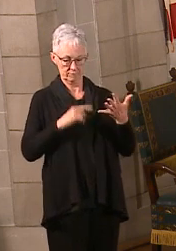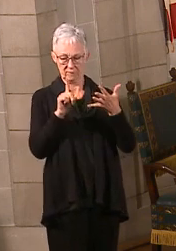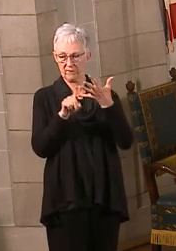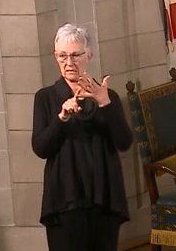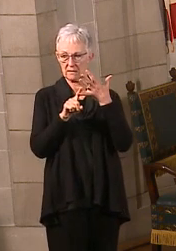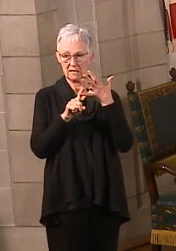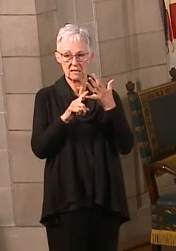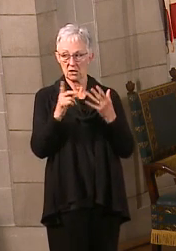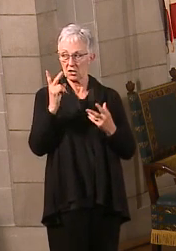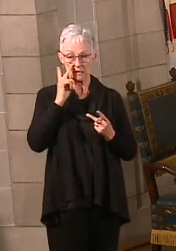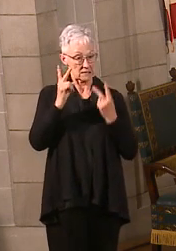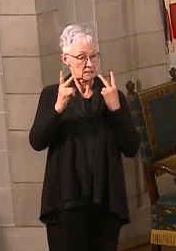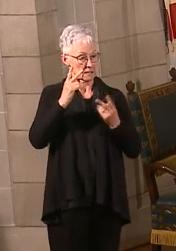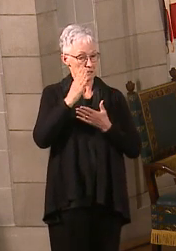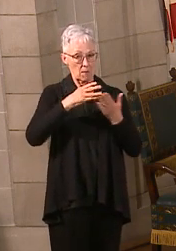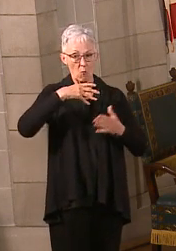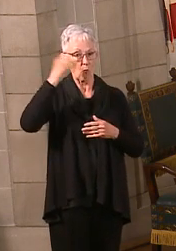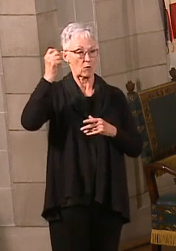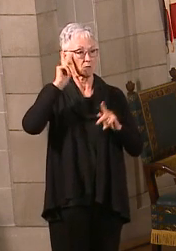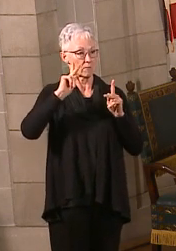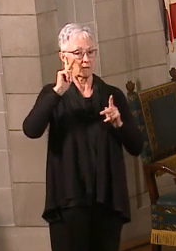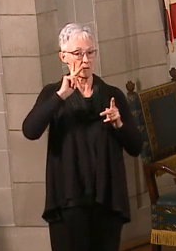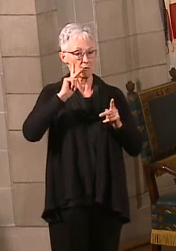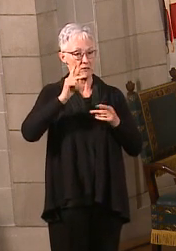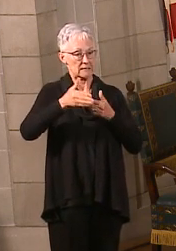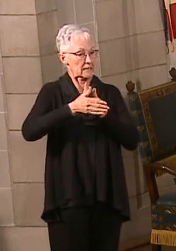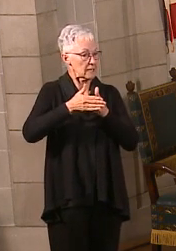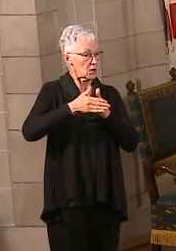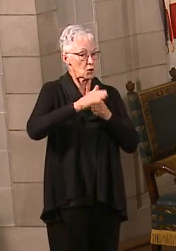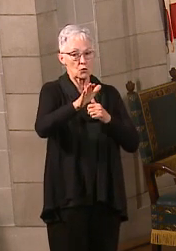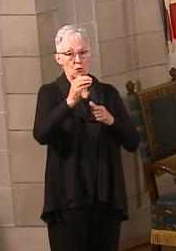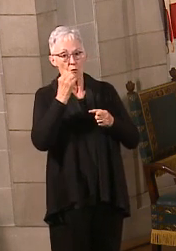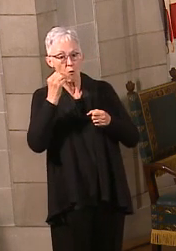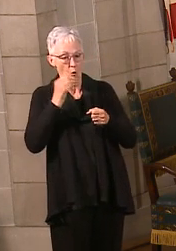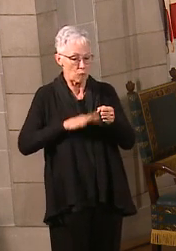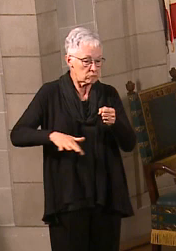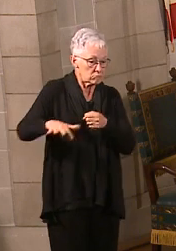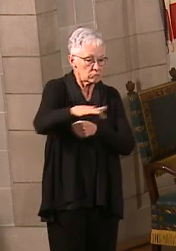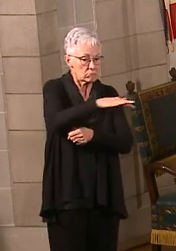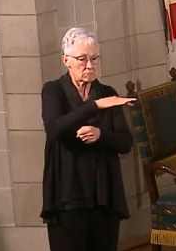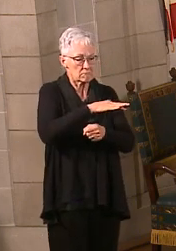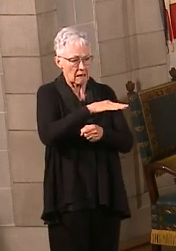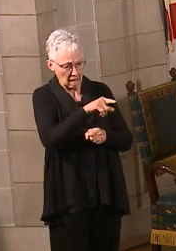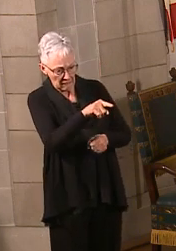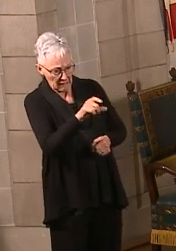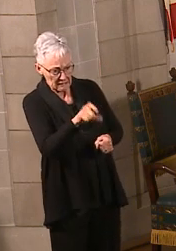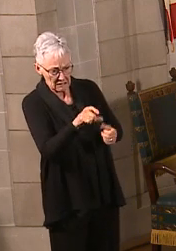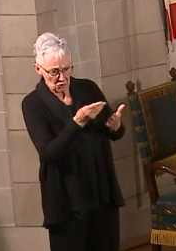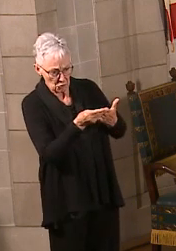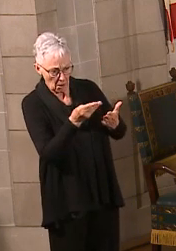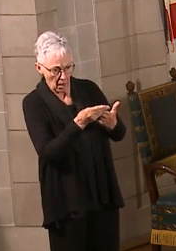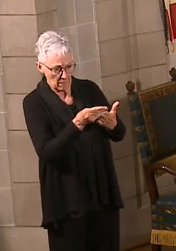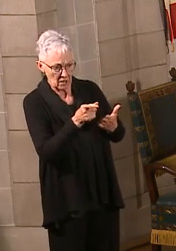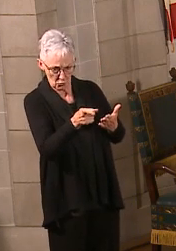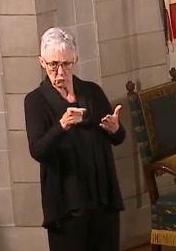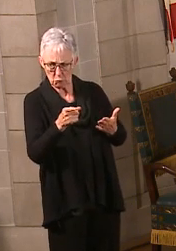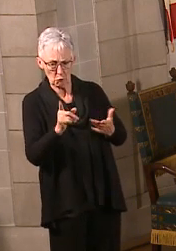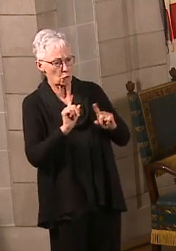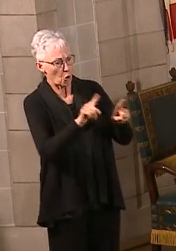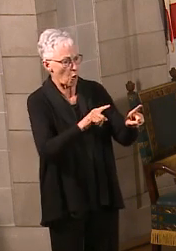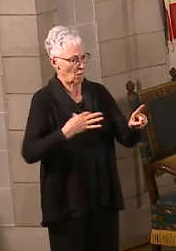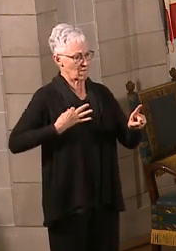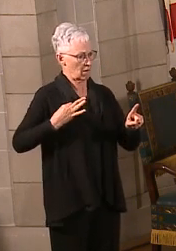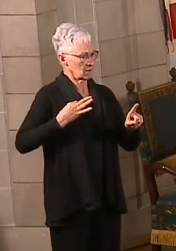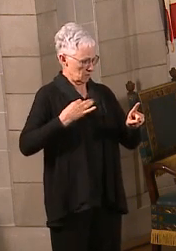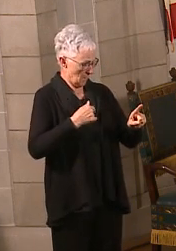to help older Nebraskans. Maybe you can help them by running errands for them or doing their shopping for them. But it also